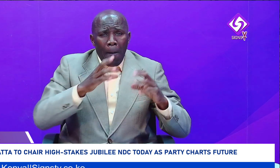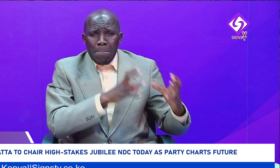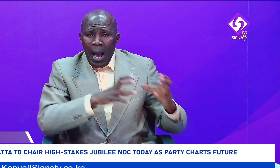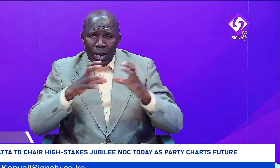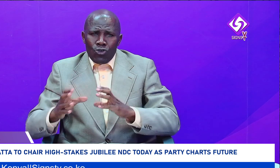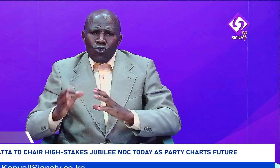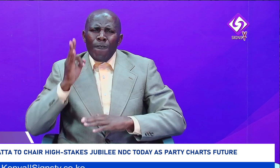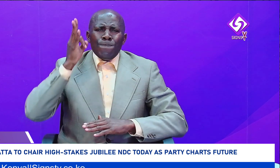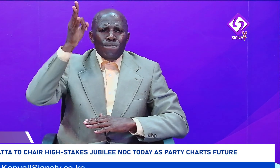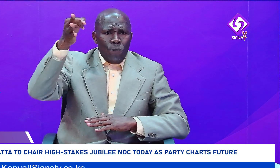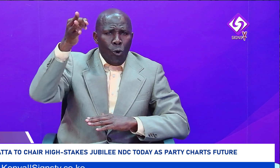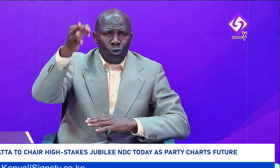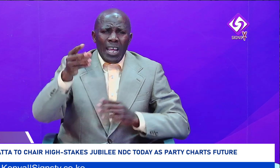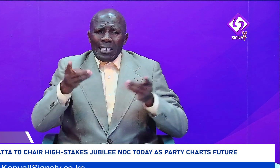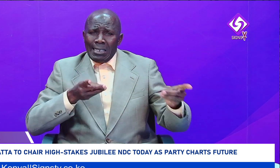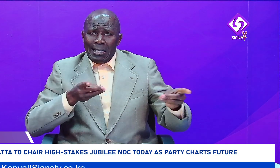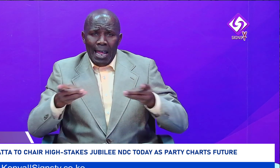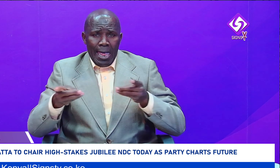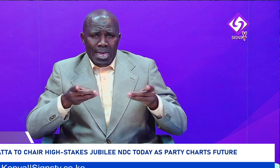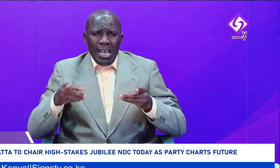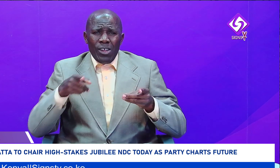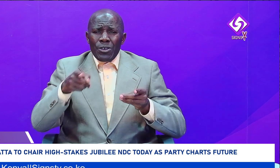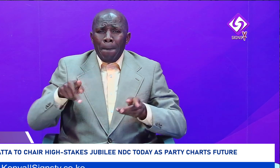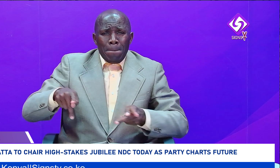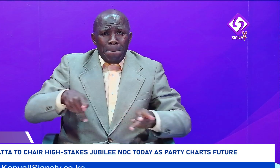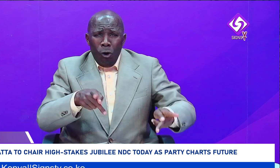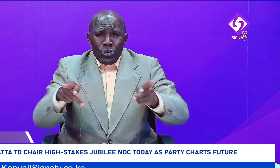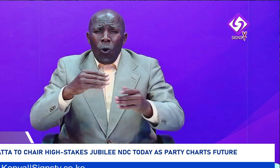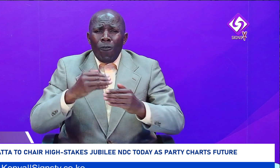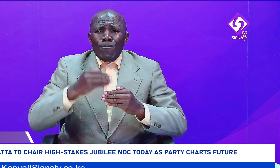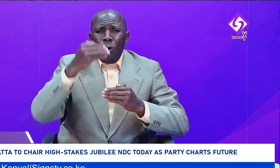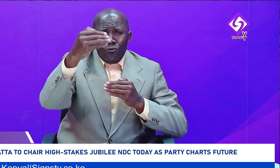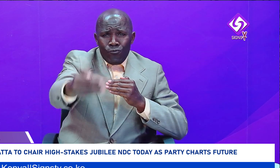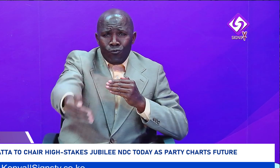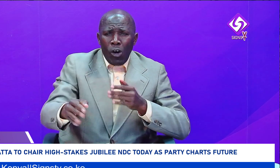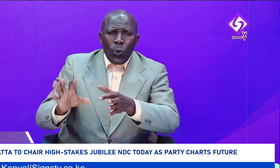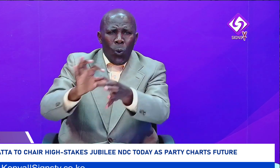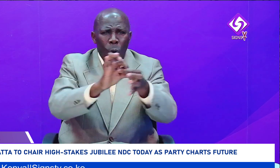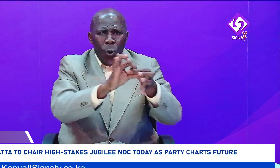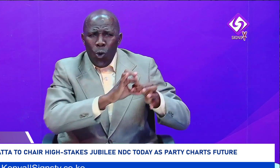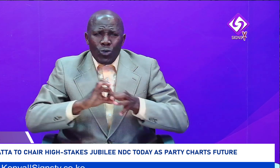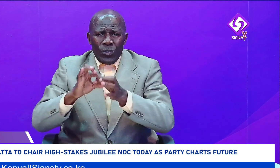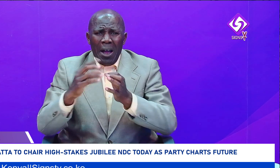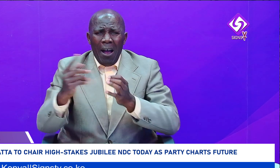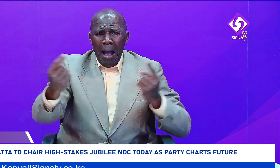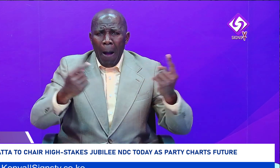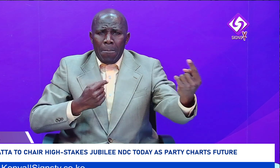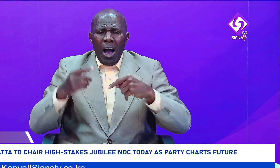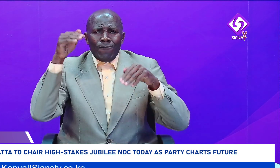Uhuru Kenyatta, is set to be convened today to determine the party's future direction and